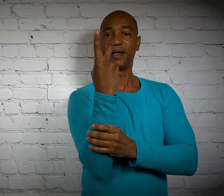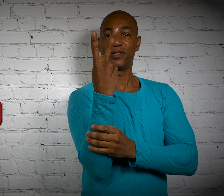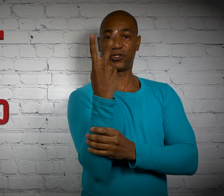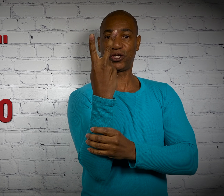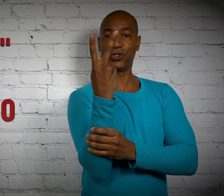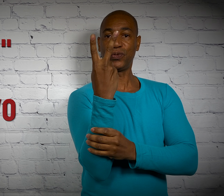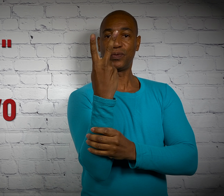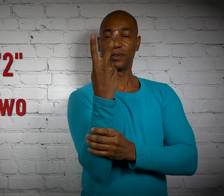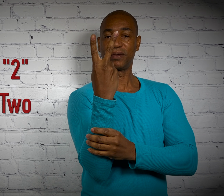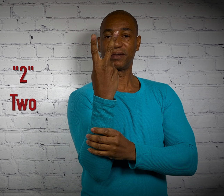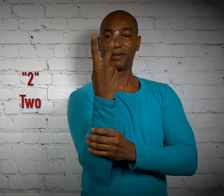2,